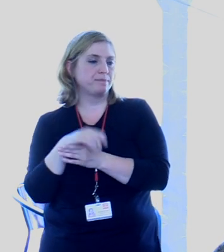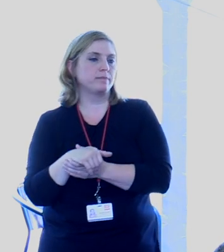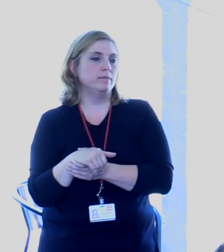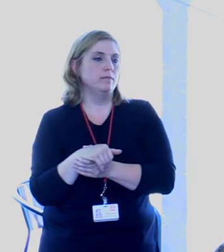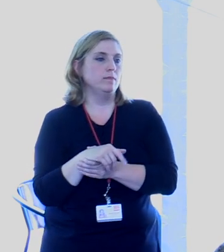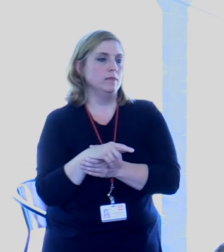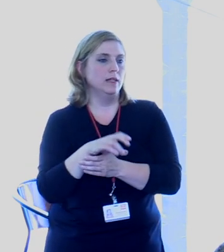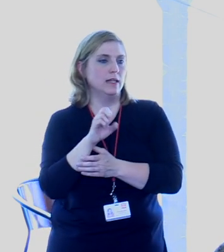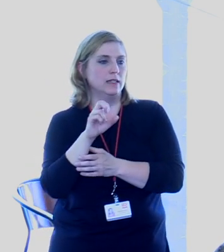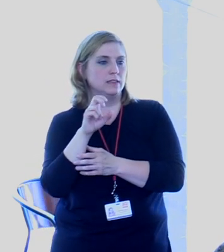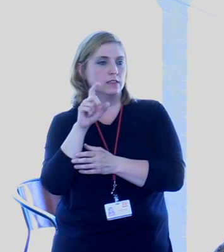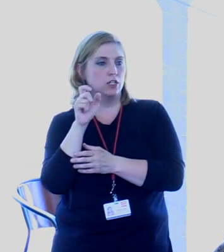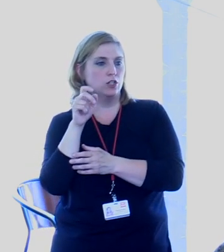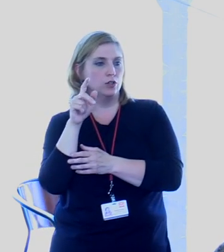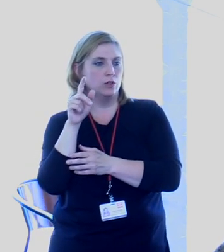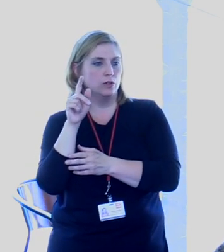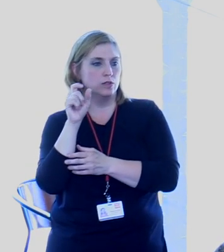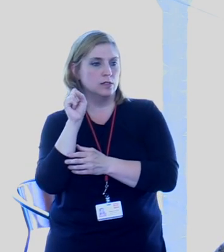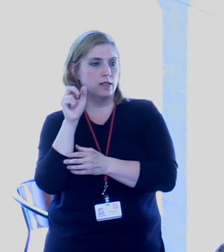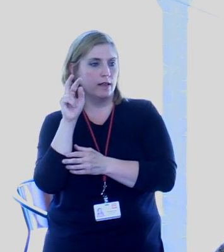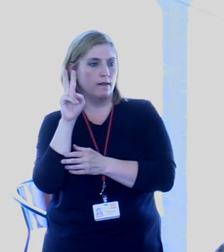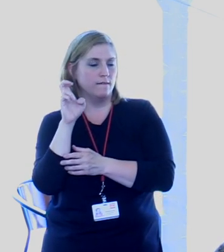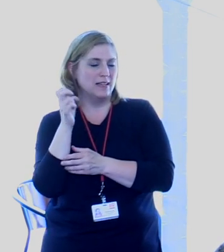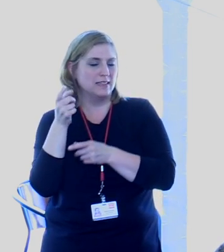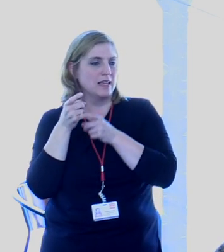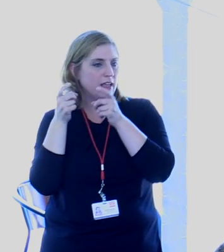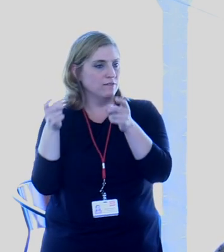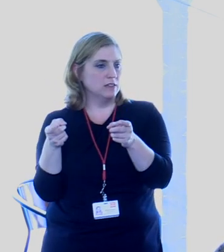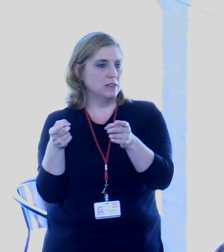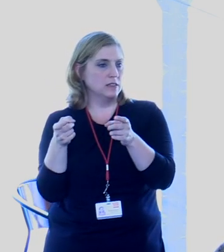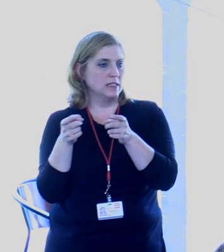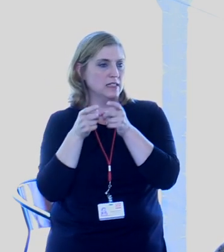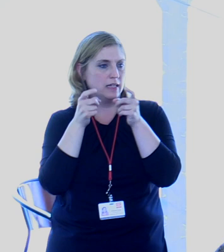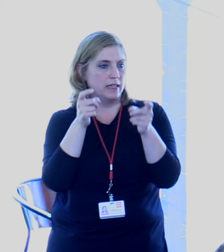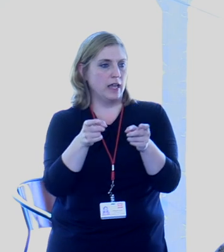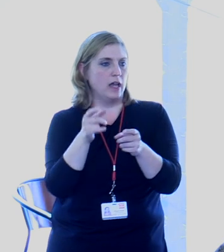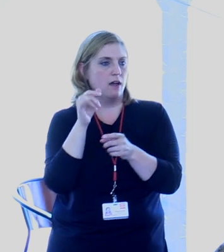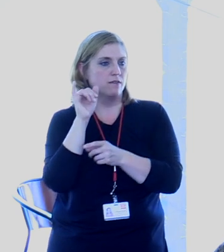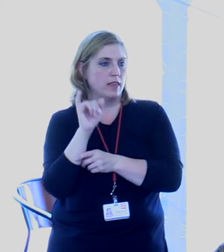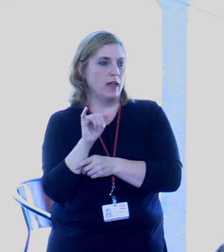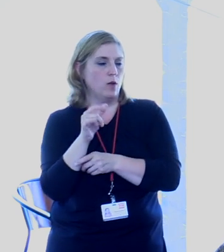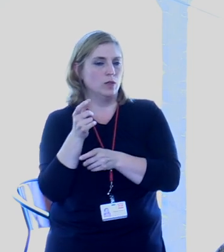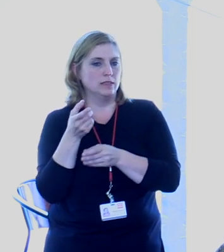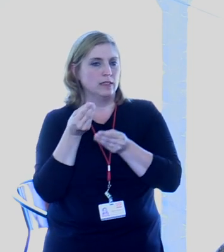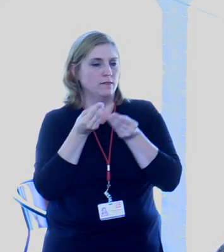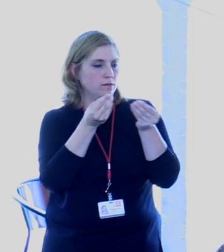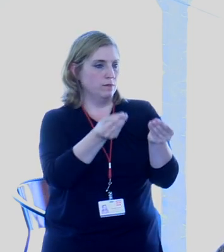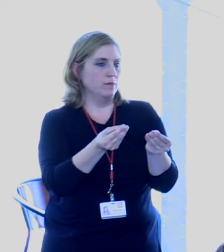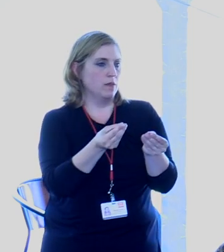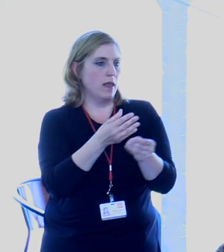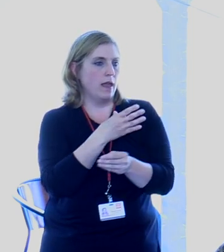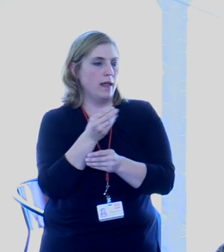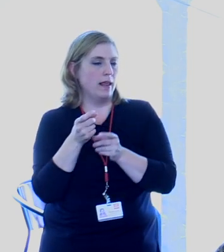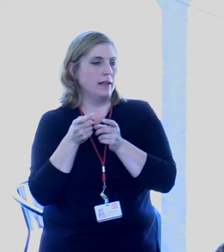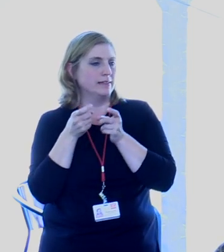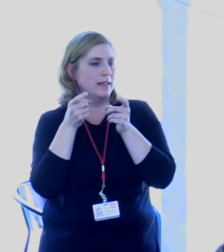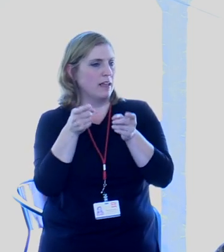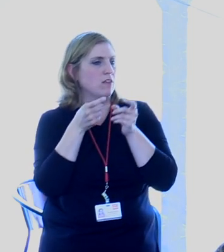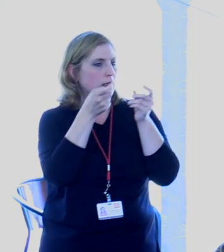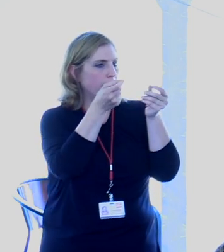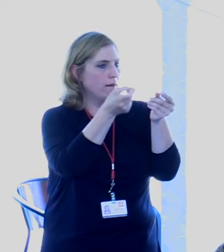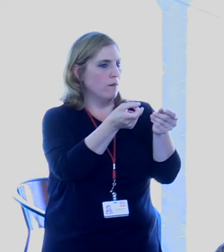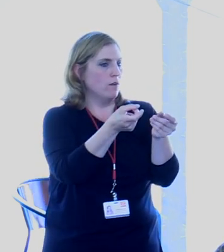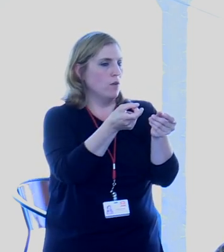It's an exclusive possession. It's a gift. It's a gift that's been given. And it's a gift that's been